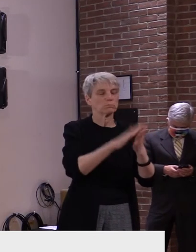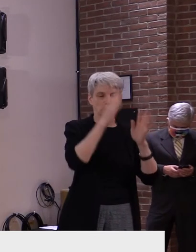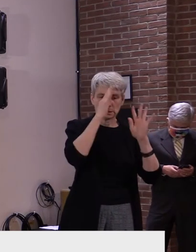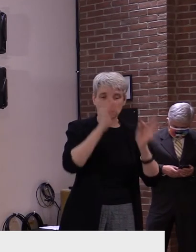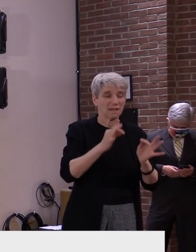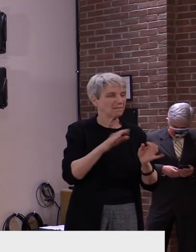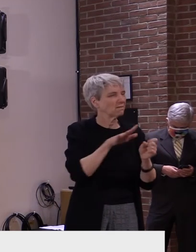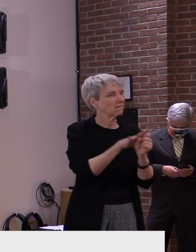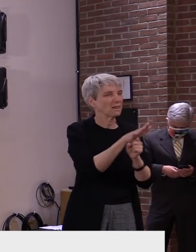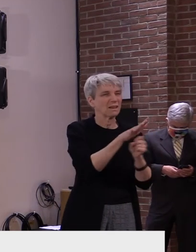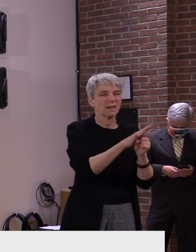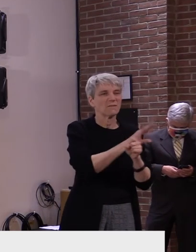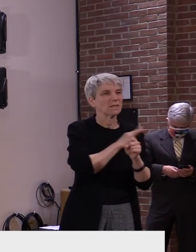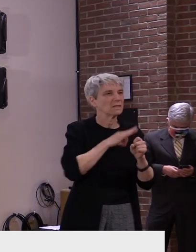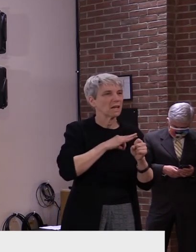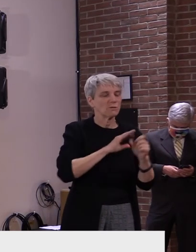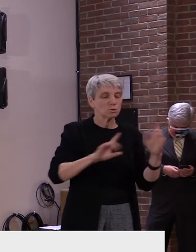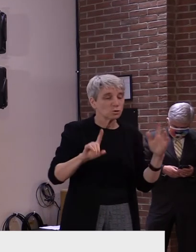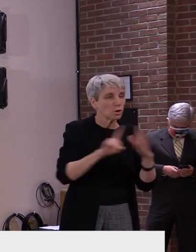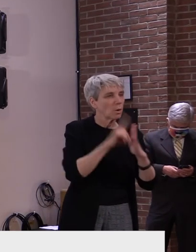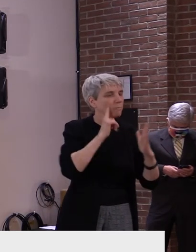spacetime staff availability